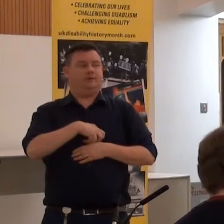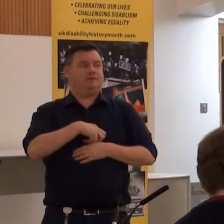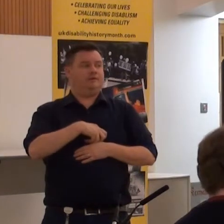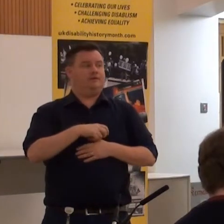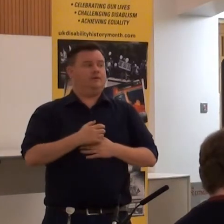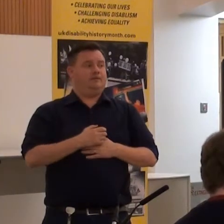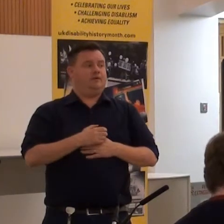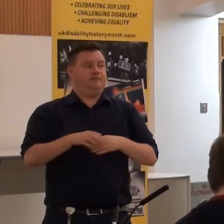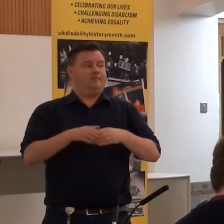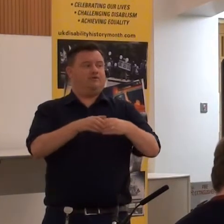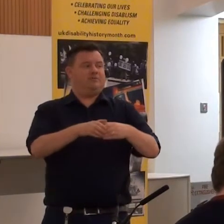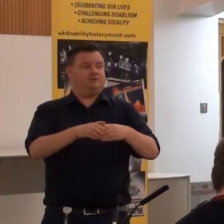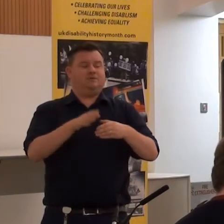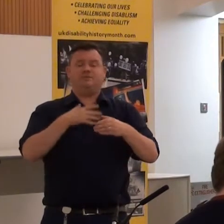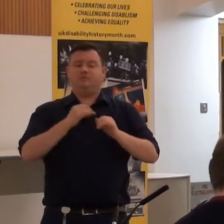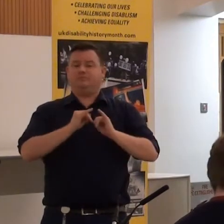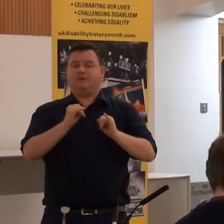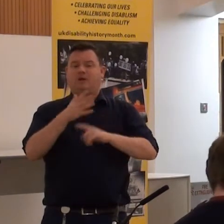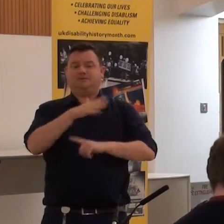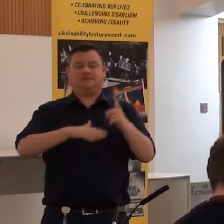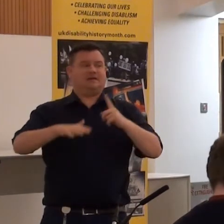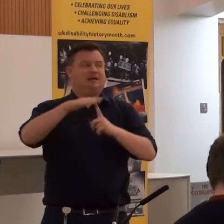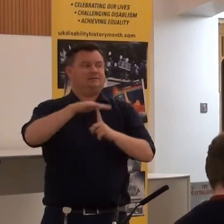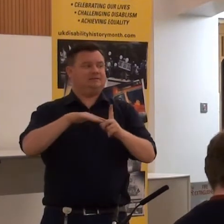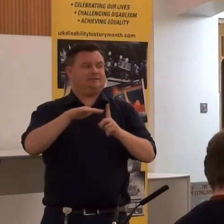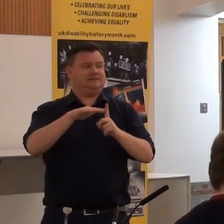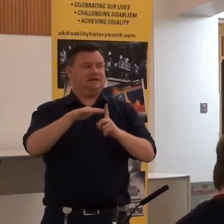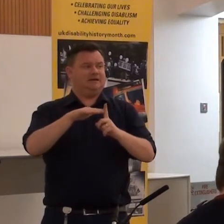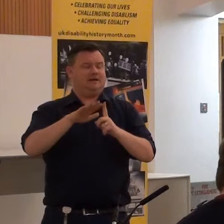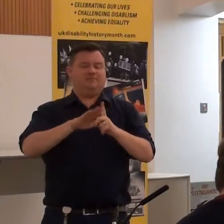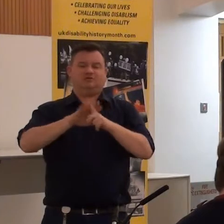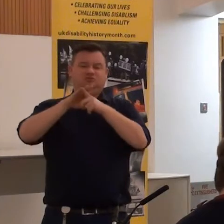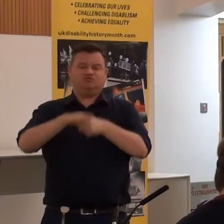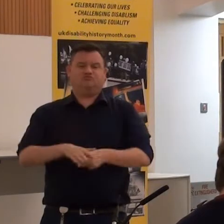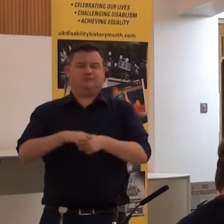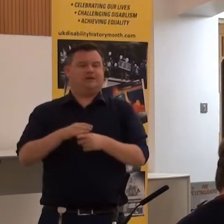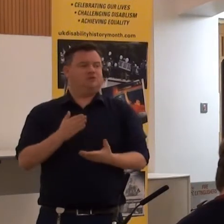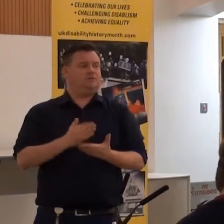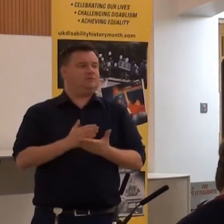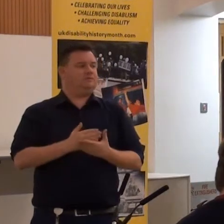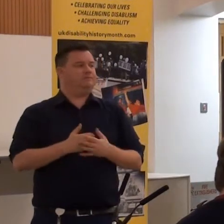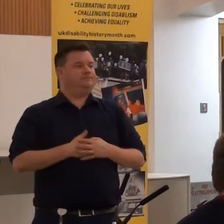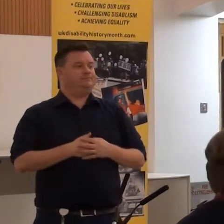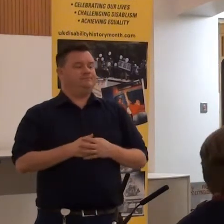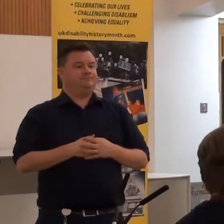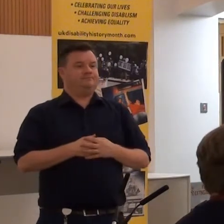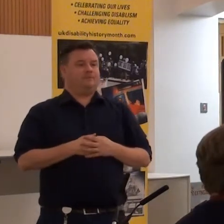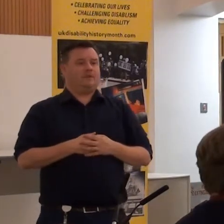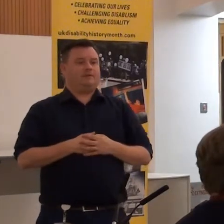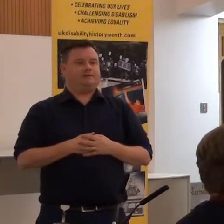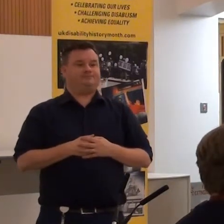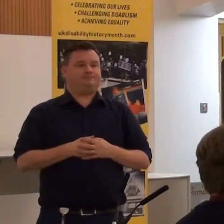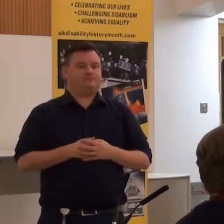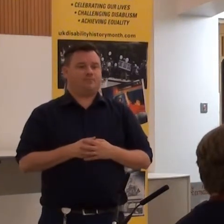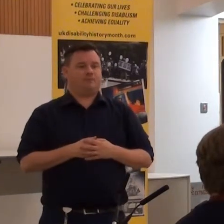our society that segregates us all in some respects. So just some reflective points. We go over there, there's two